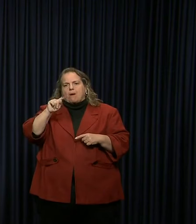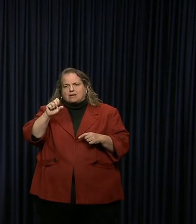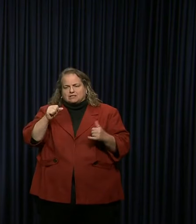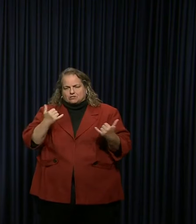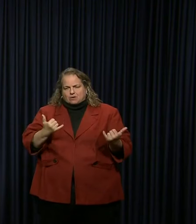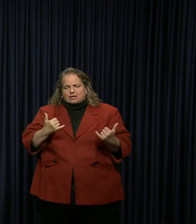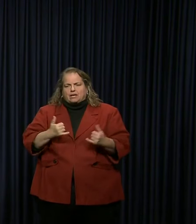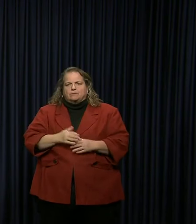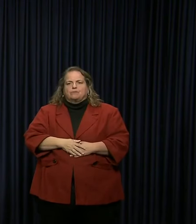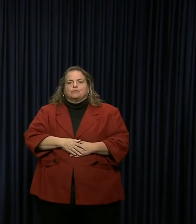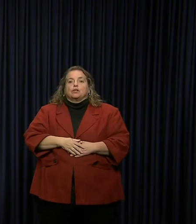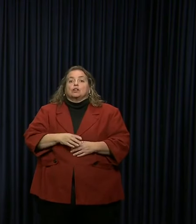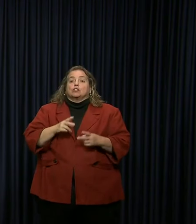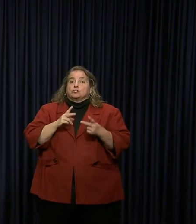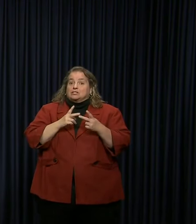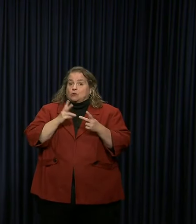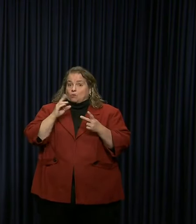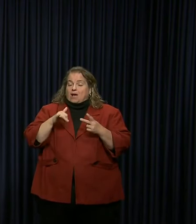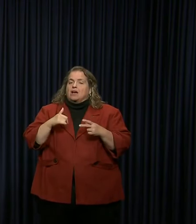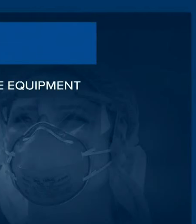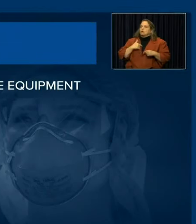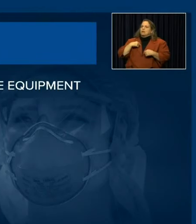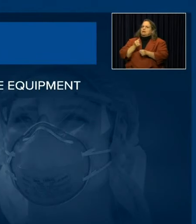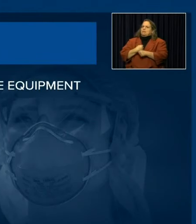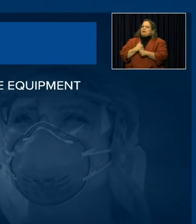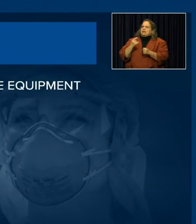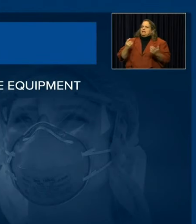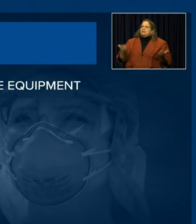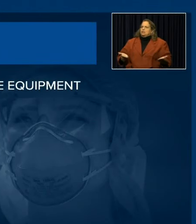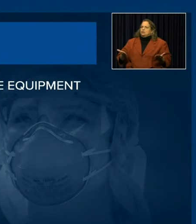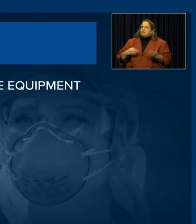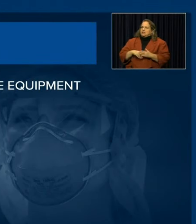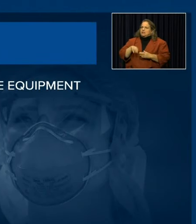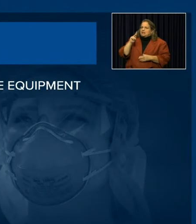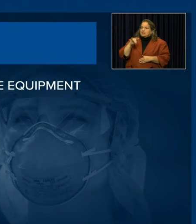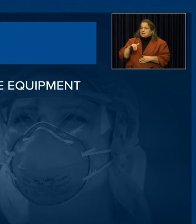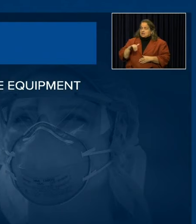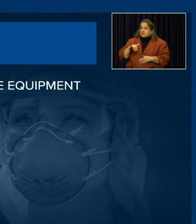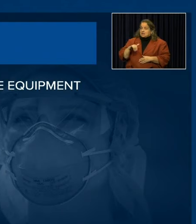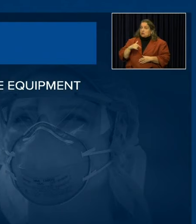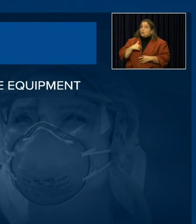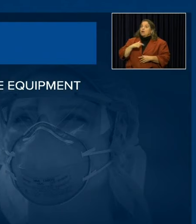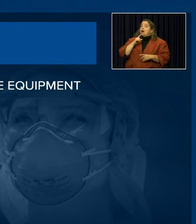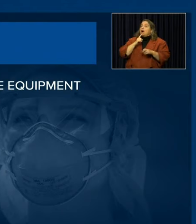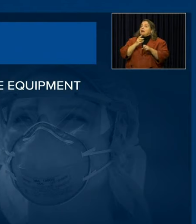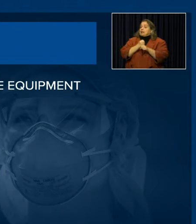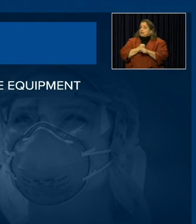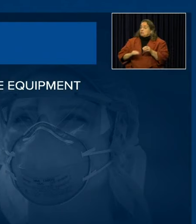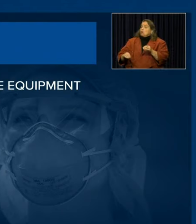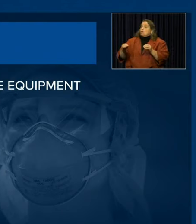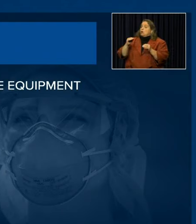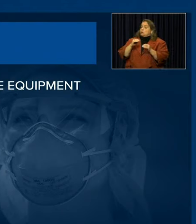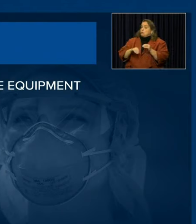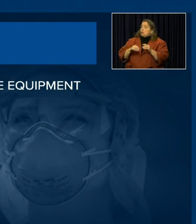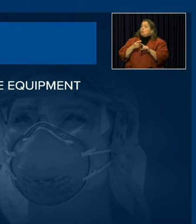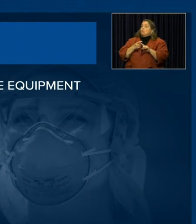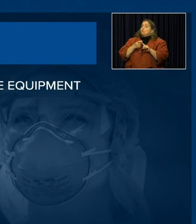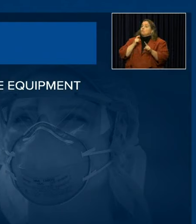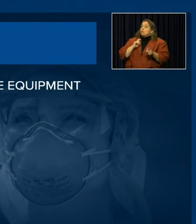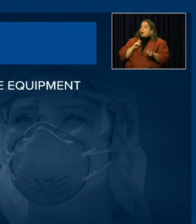now. Number 2 way is manufacturing it. And I will tell you that we are getting more and more